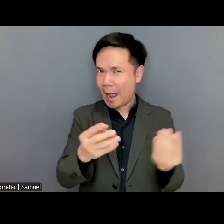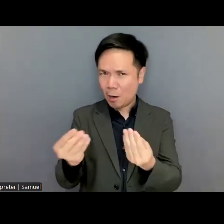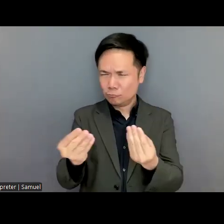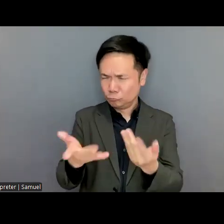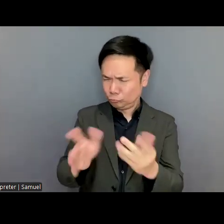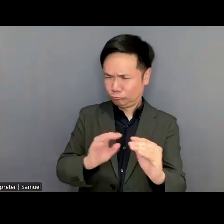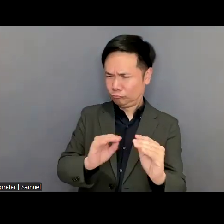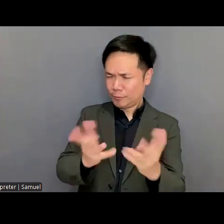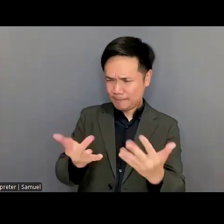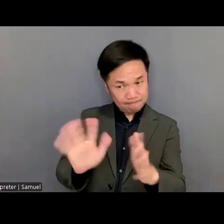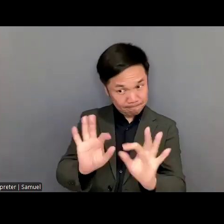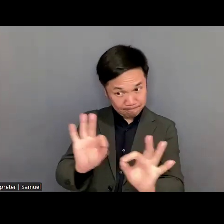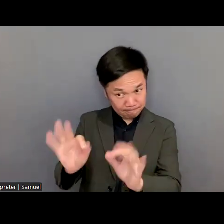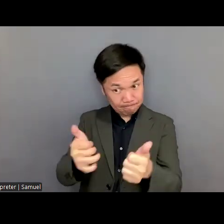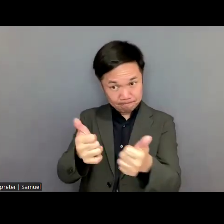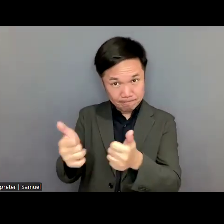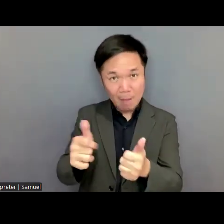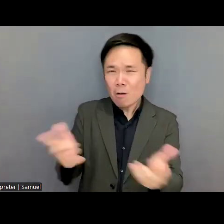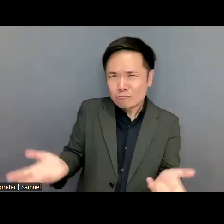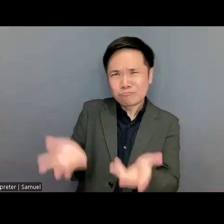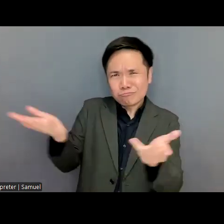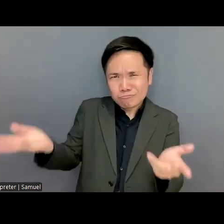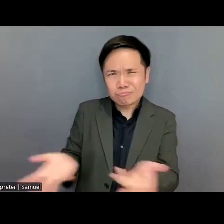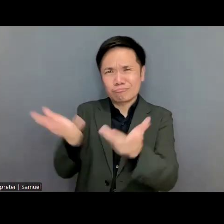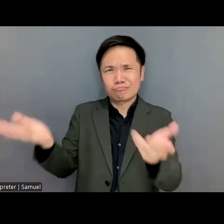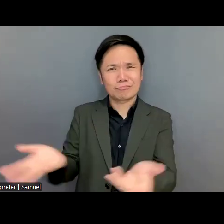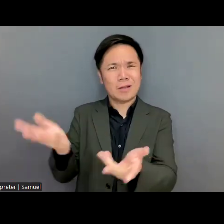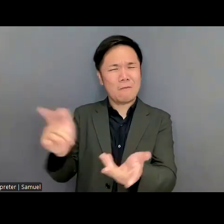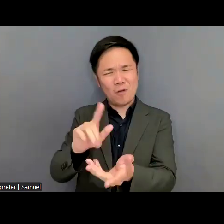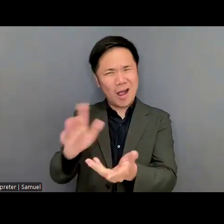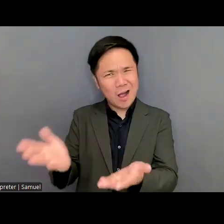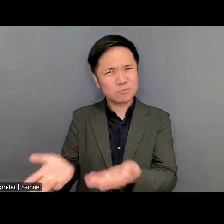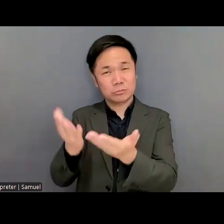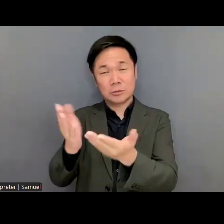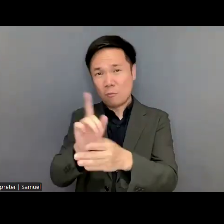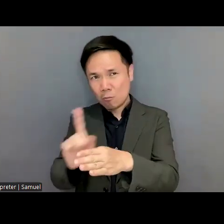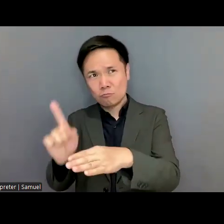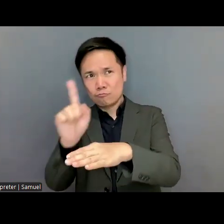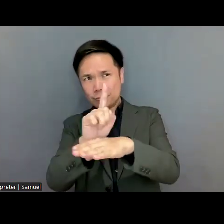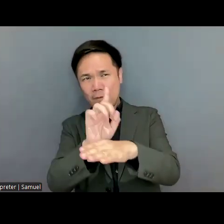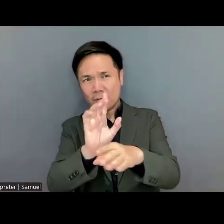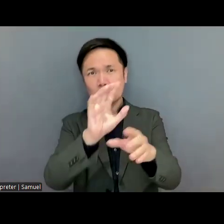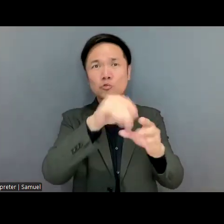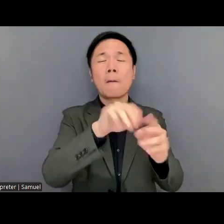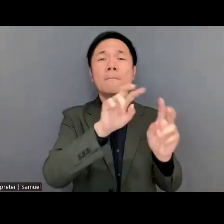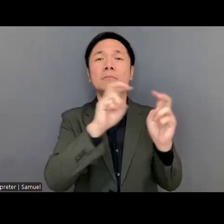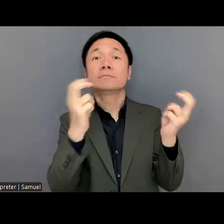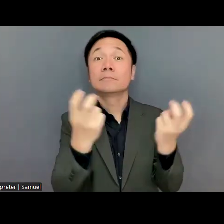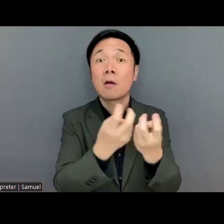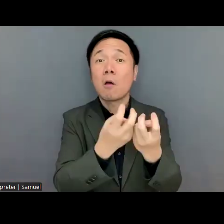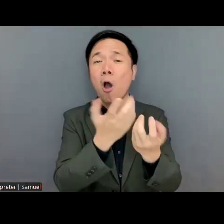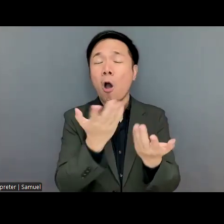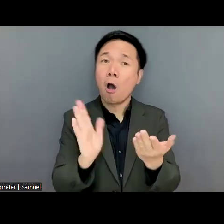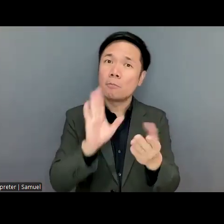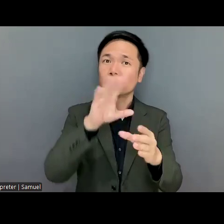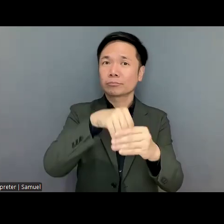them for maybe moderating or being panelists in the different roundtables and panels in the Global Disability